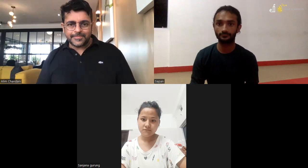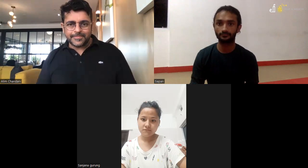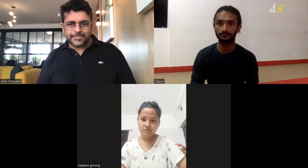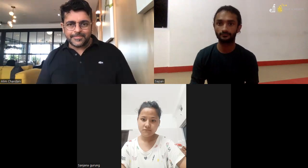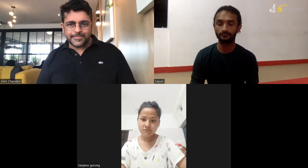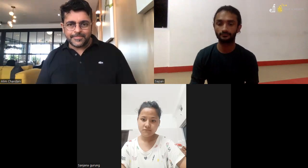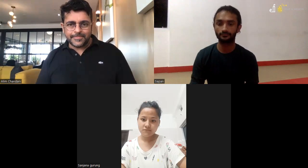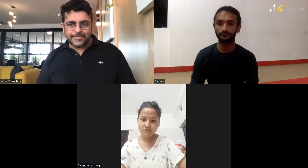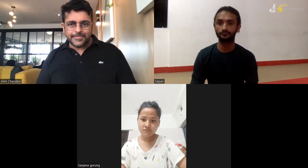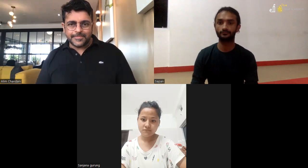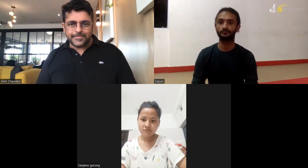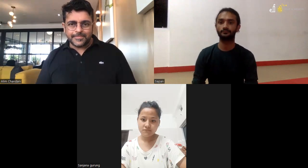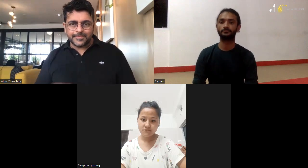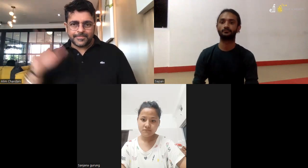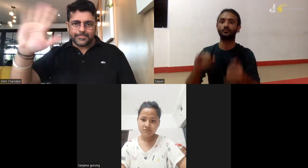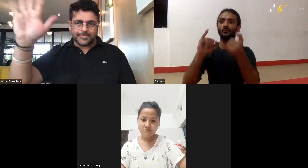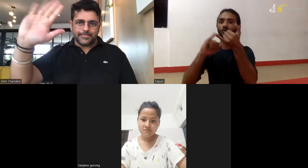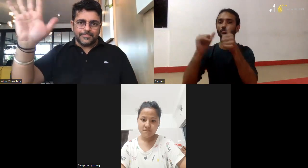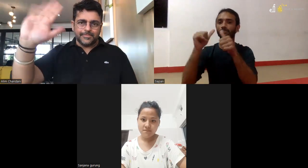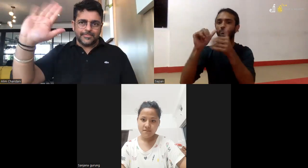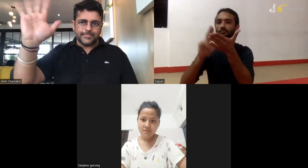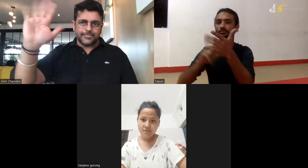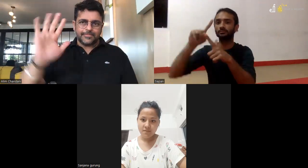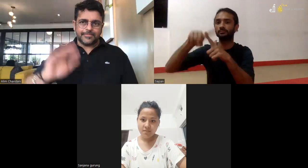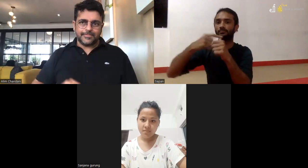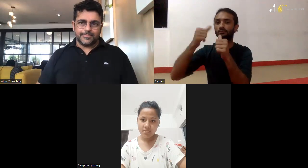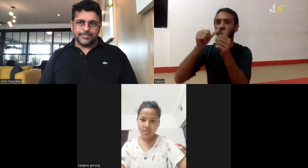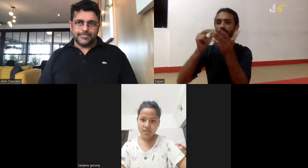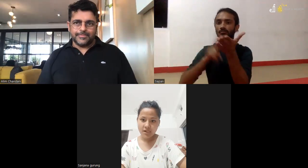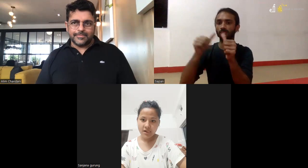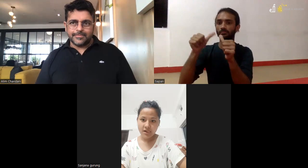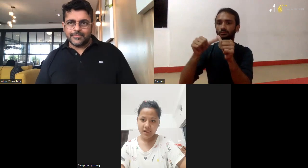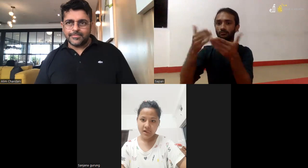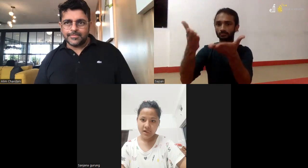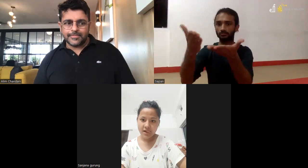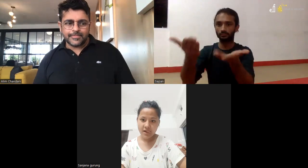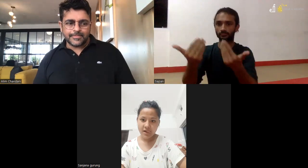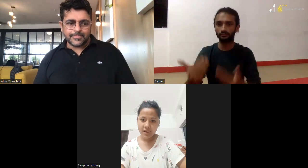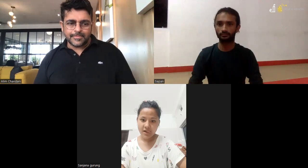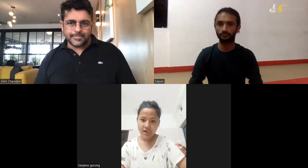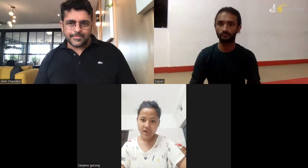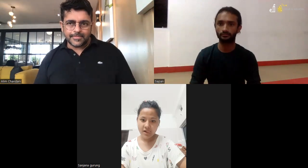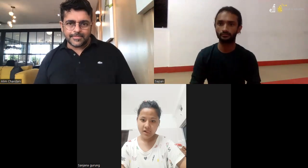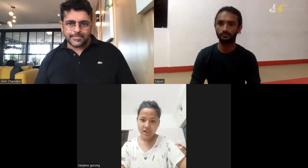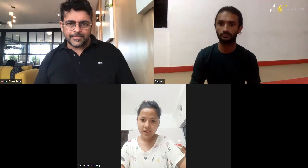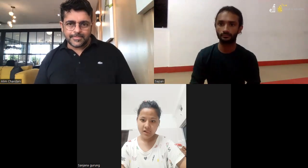Yeah. Bye, Dr. Madan.